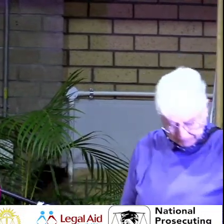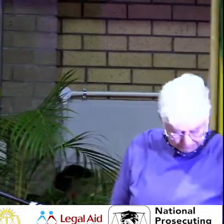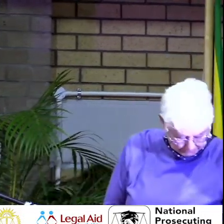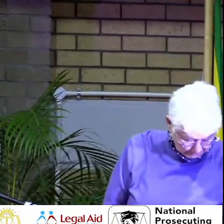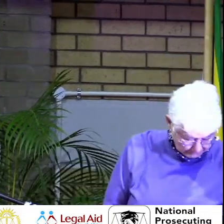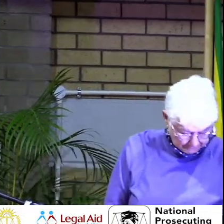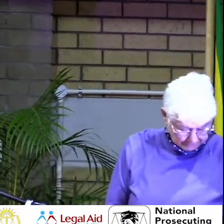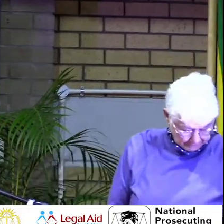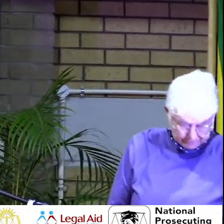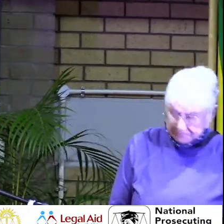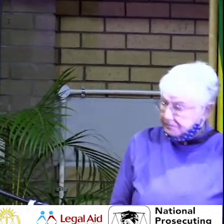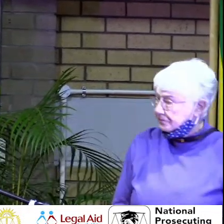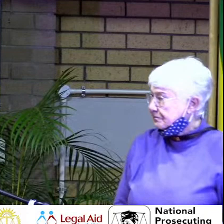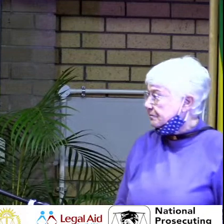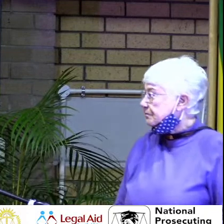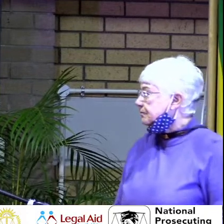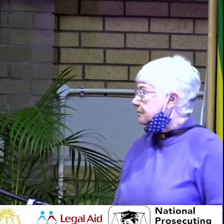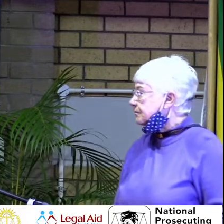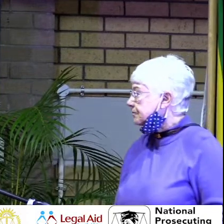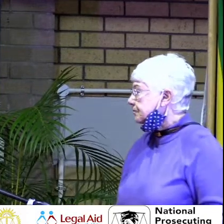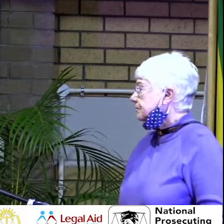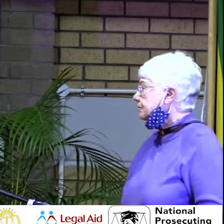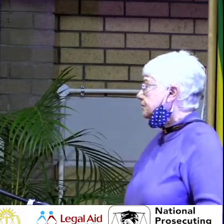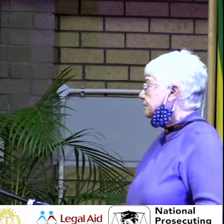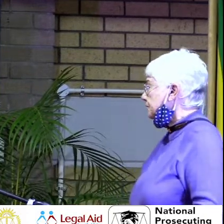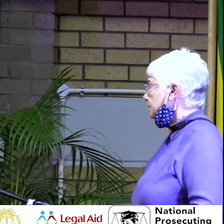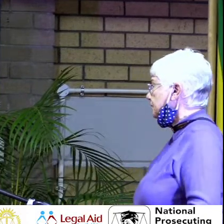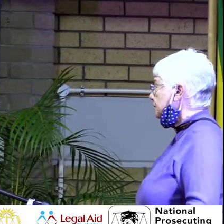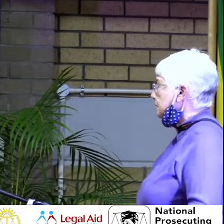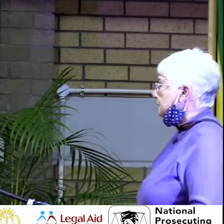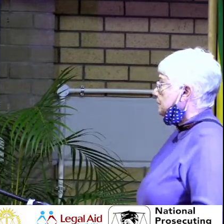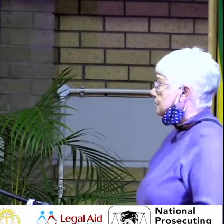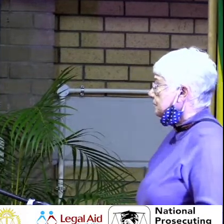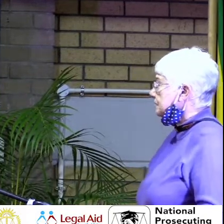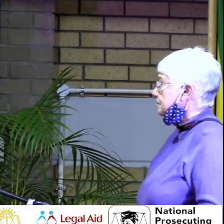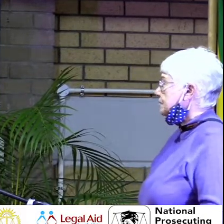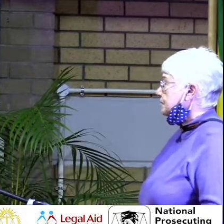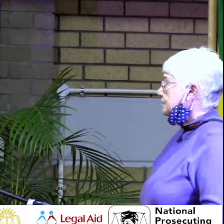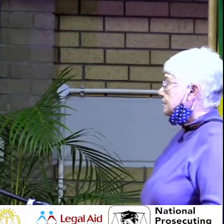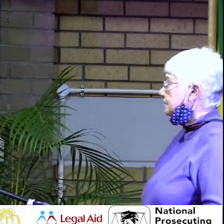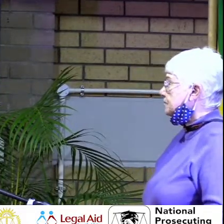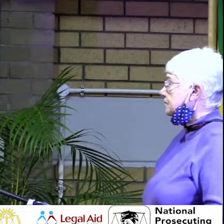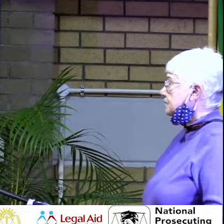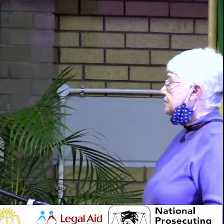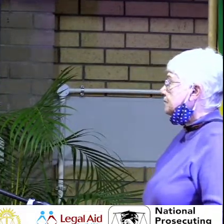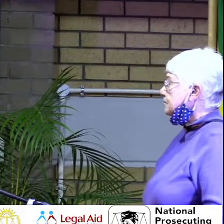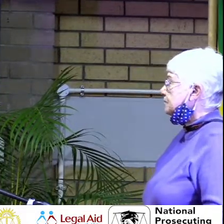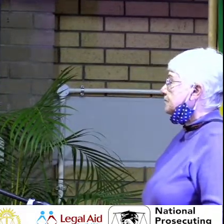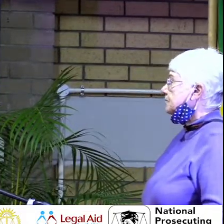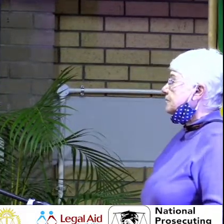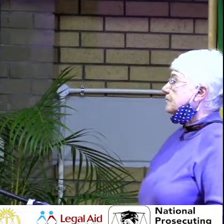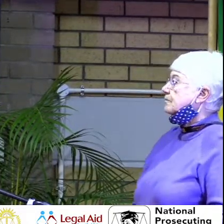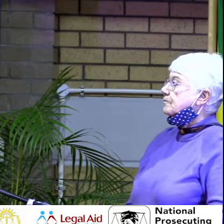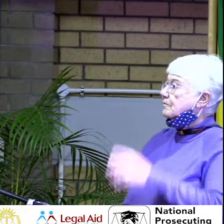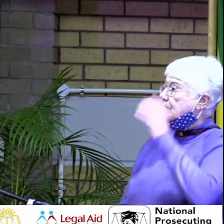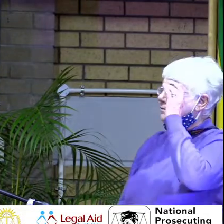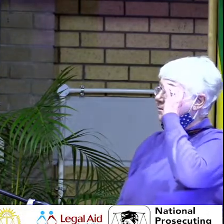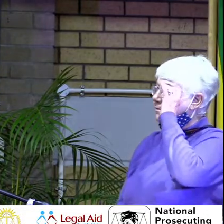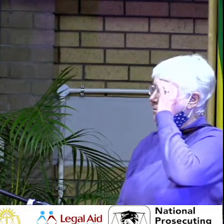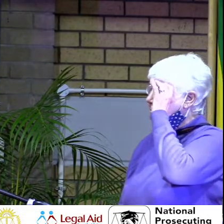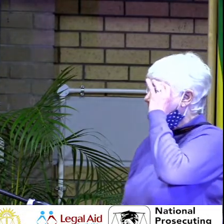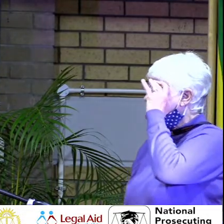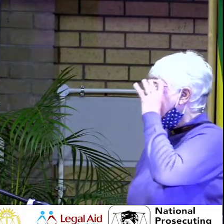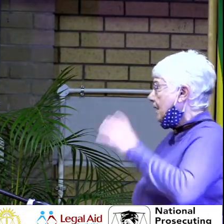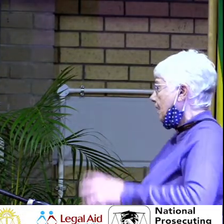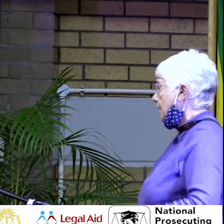kufike amapolisa akho mntu ofuna unikezela ngobungqina akho mntu ofuna ekundleni ayothetha ngento eyibonileyo kuba thina sincedisana ke